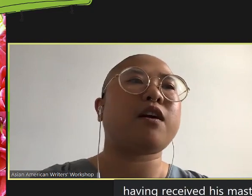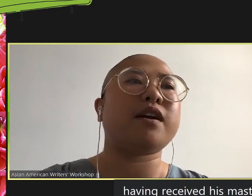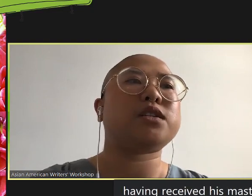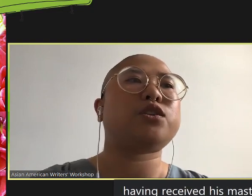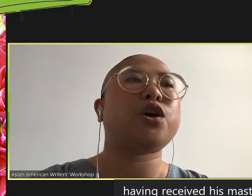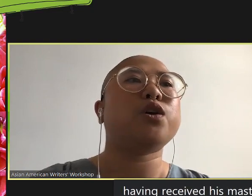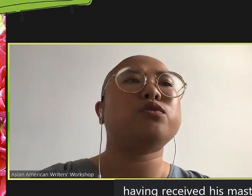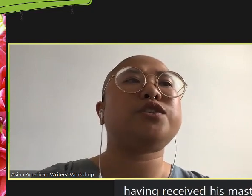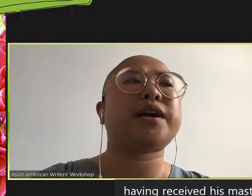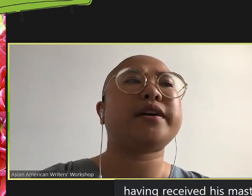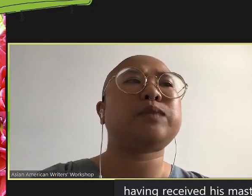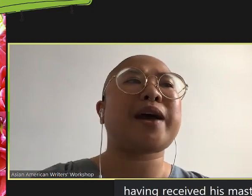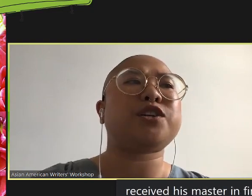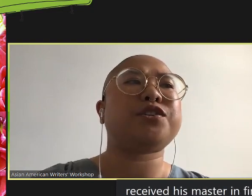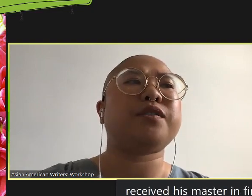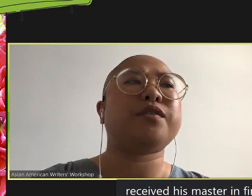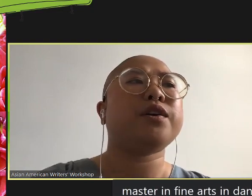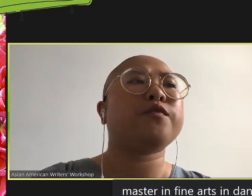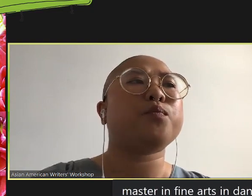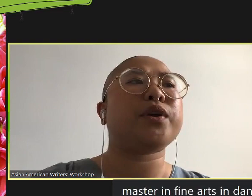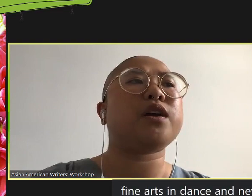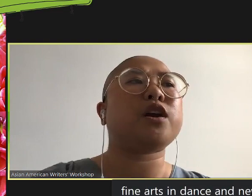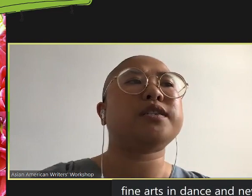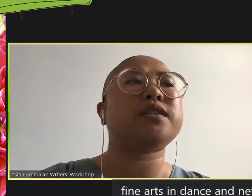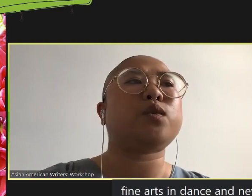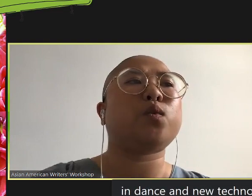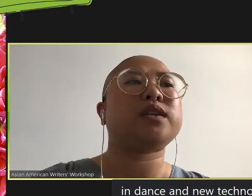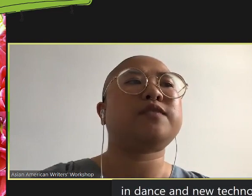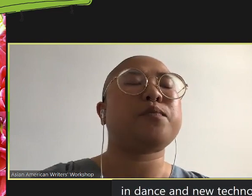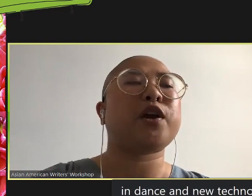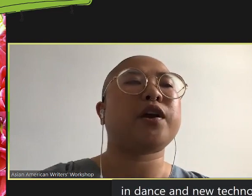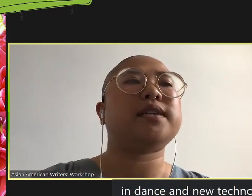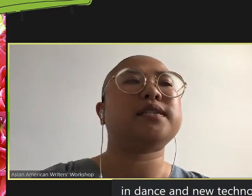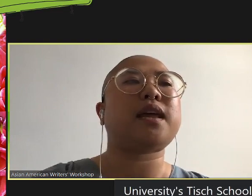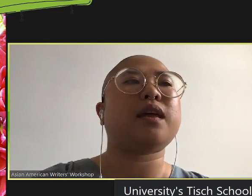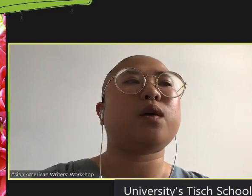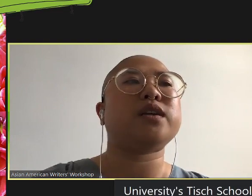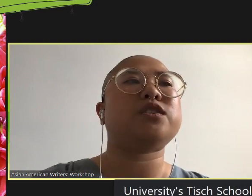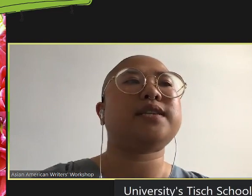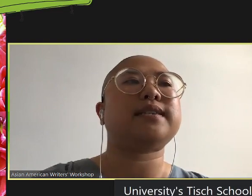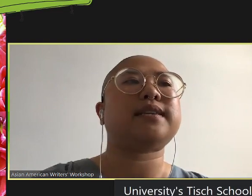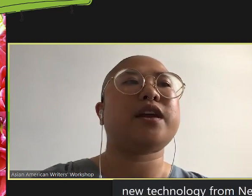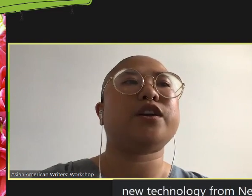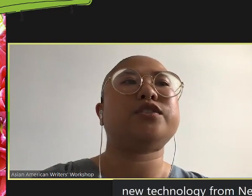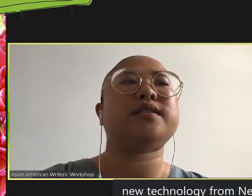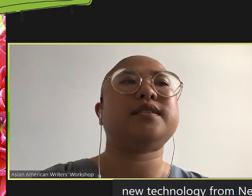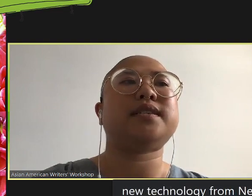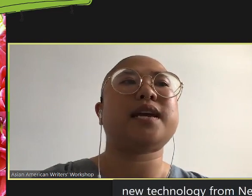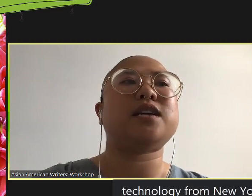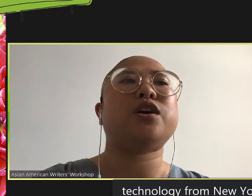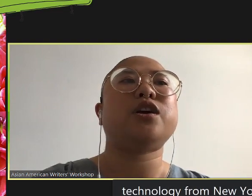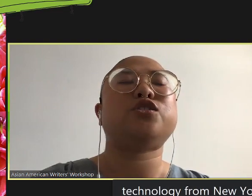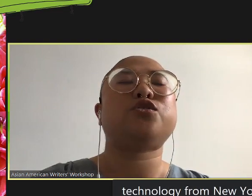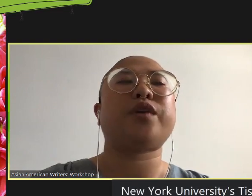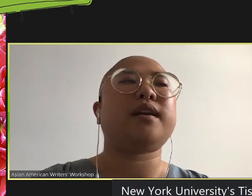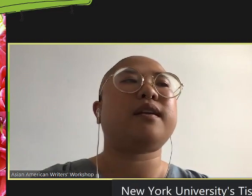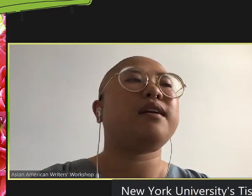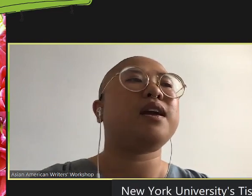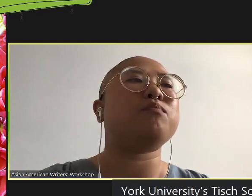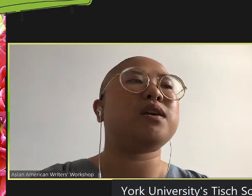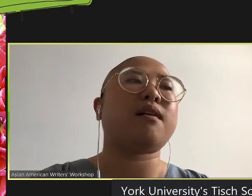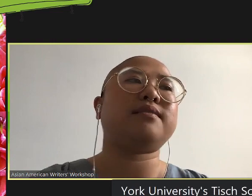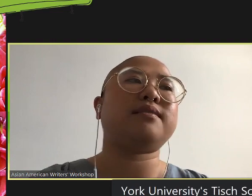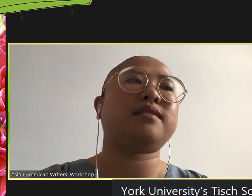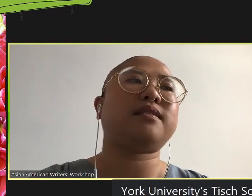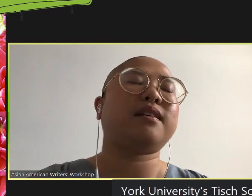deaf artists who share his passion for bringing artistic works of American Sign Language dance theater to the stage, screen,